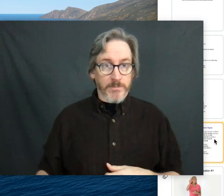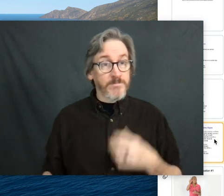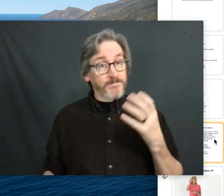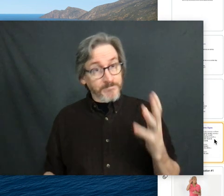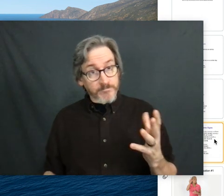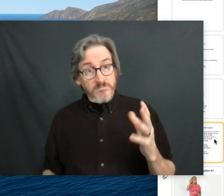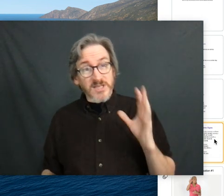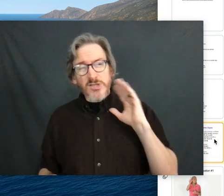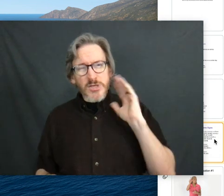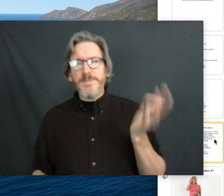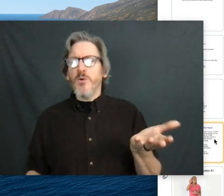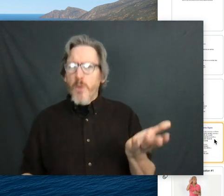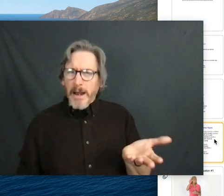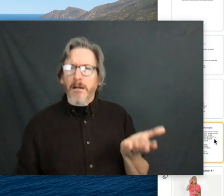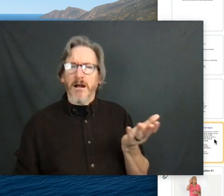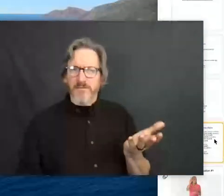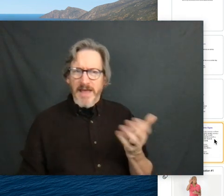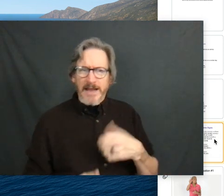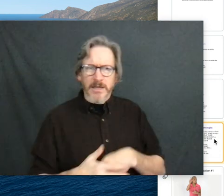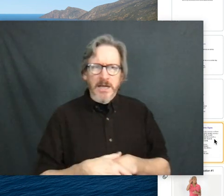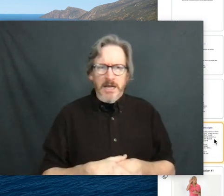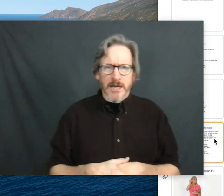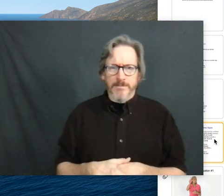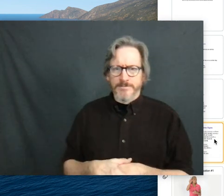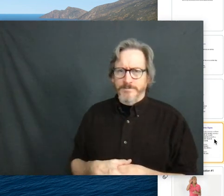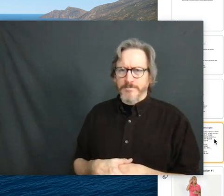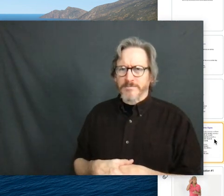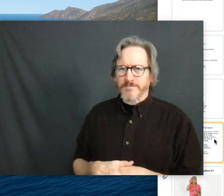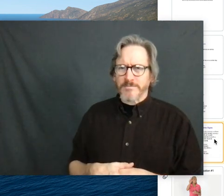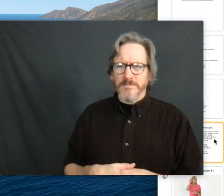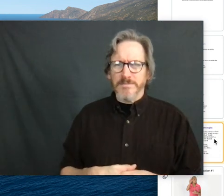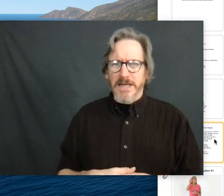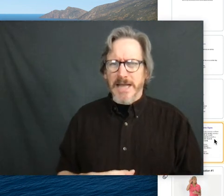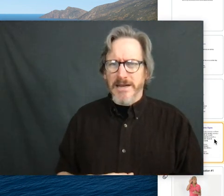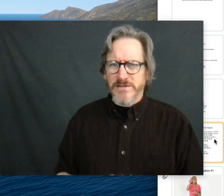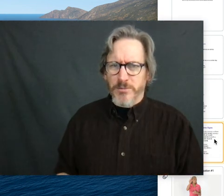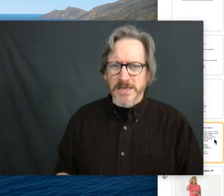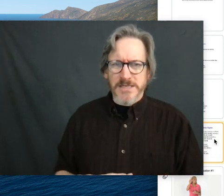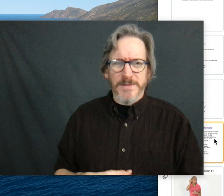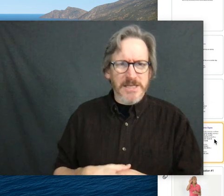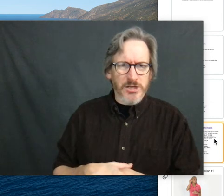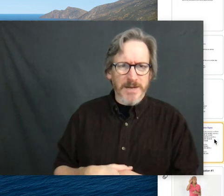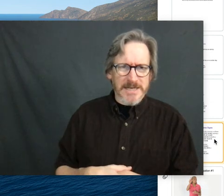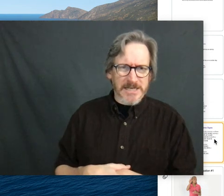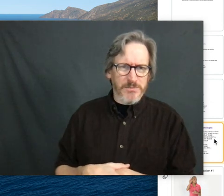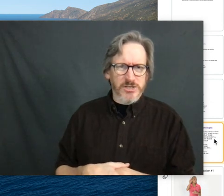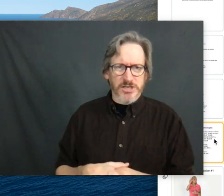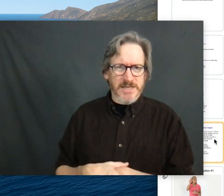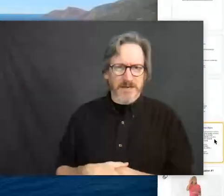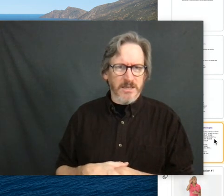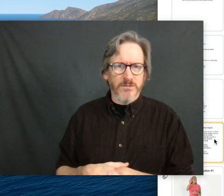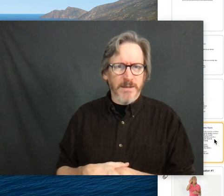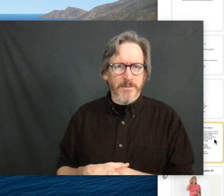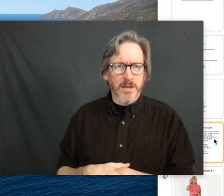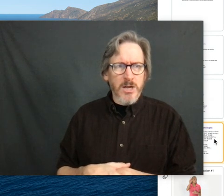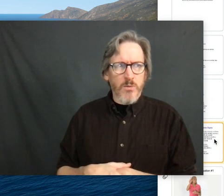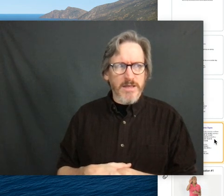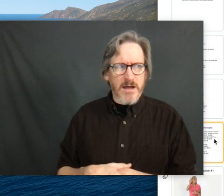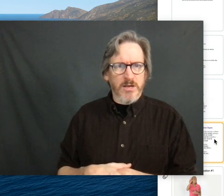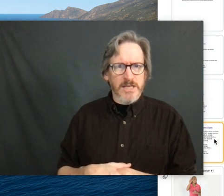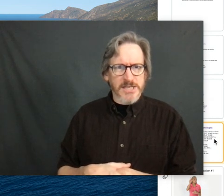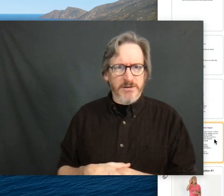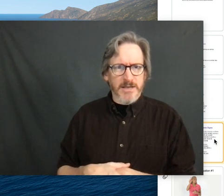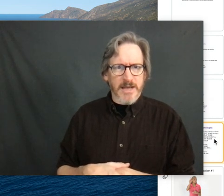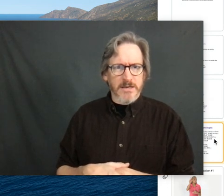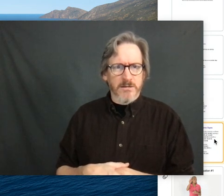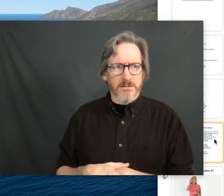pop up. So just be aware of that. It kind of surprises me that so many textbooks just include them